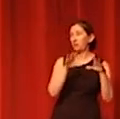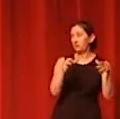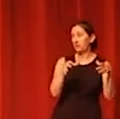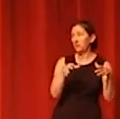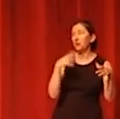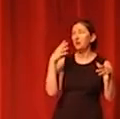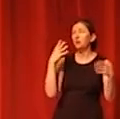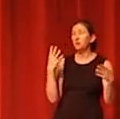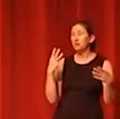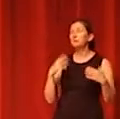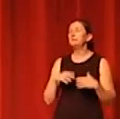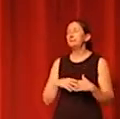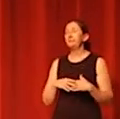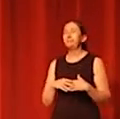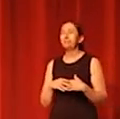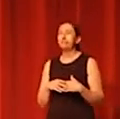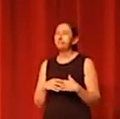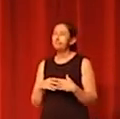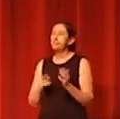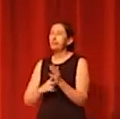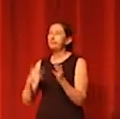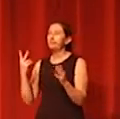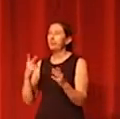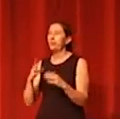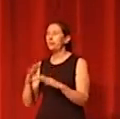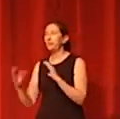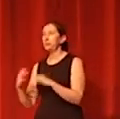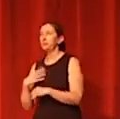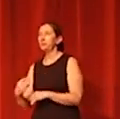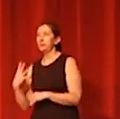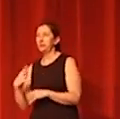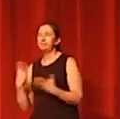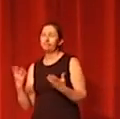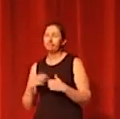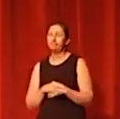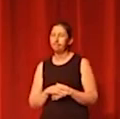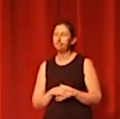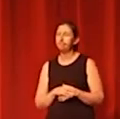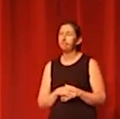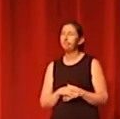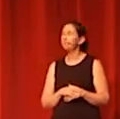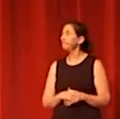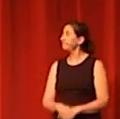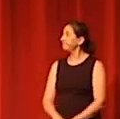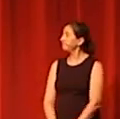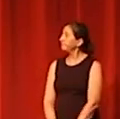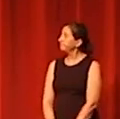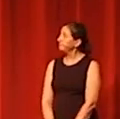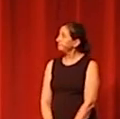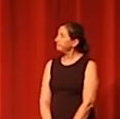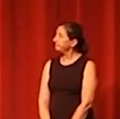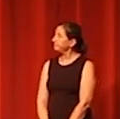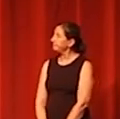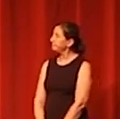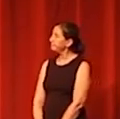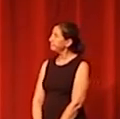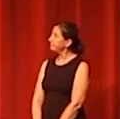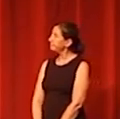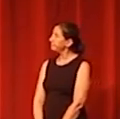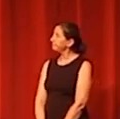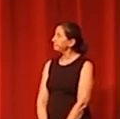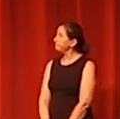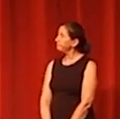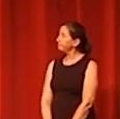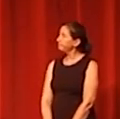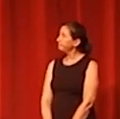Thank you. I guess maybe we'll follow up on that. So What are you aware of? And I'd be curious, Dr. Carlson, to hear your thoughts on